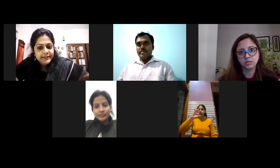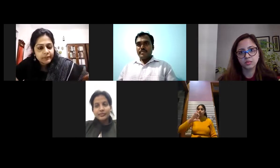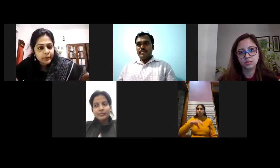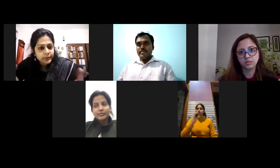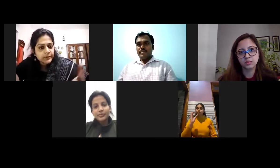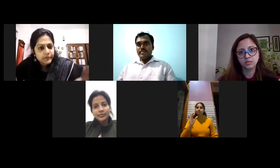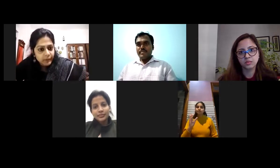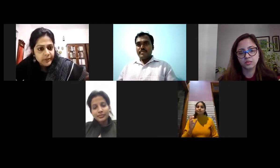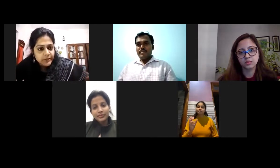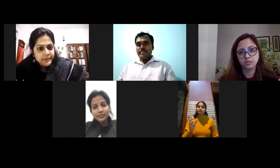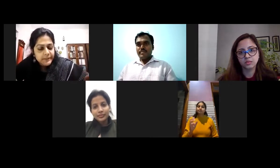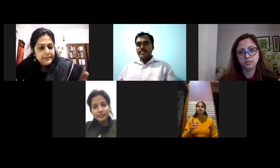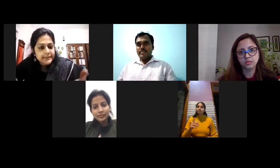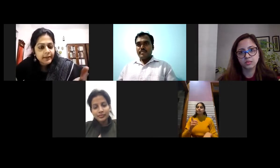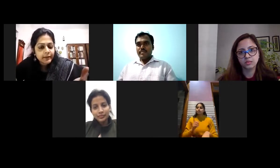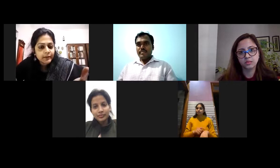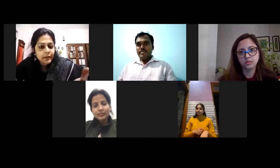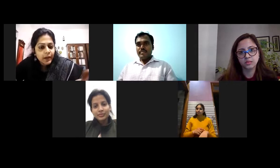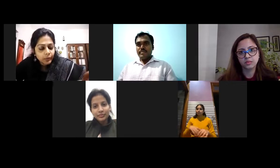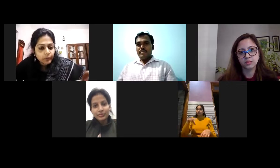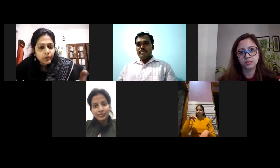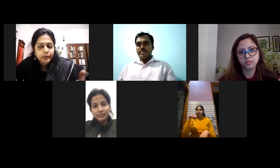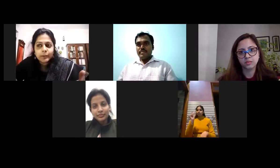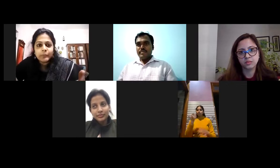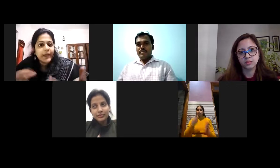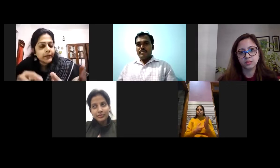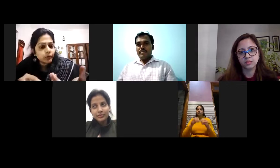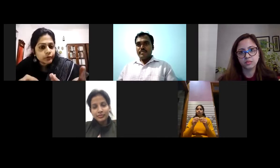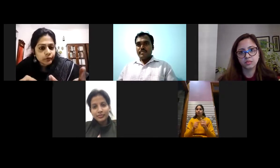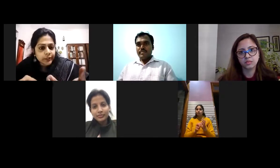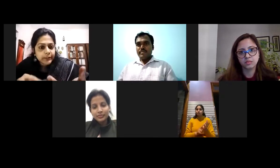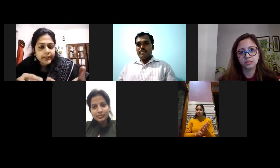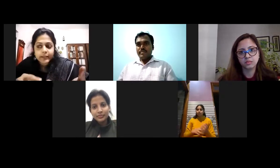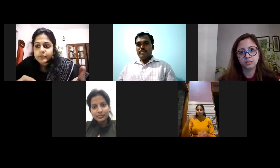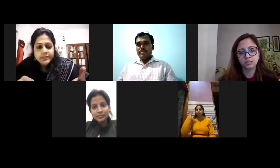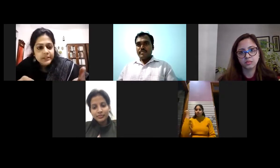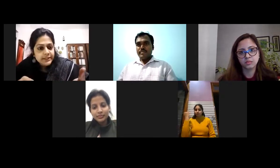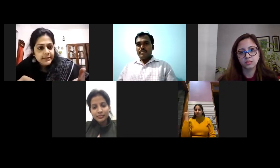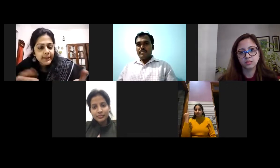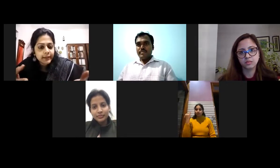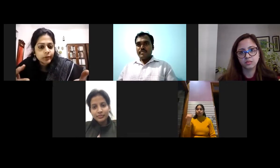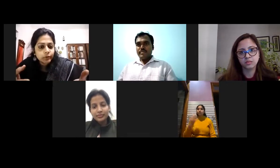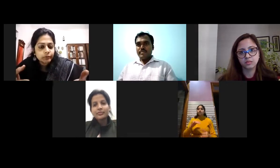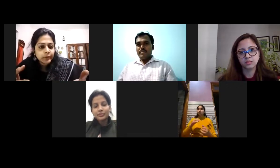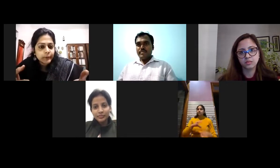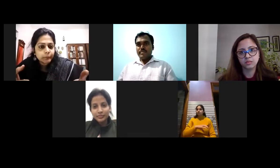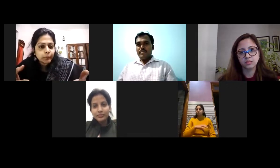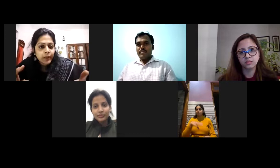shaping itself out in terms of how these urban spaces are and how they work. The idea of the freak, the idea of the circus, the idea